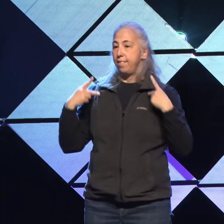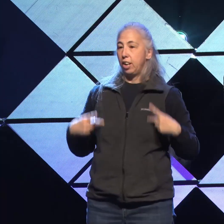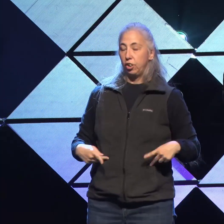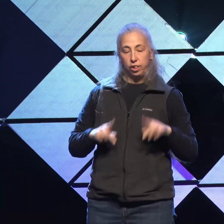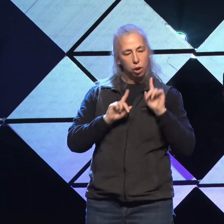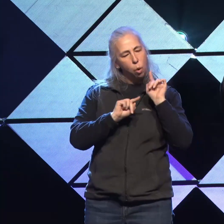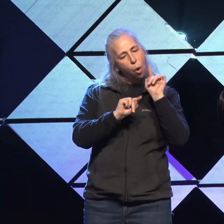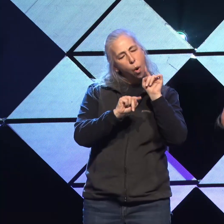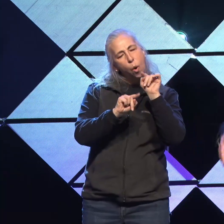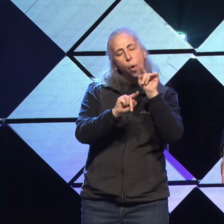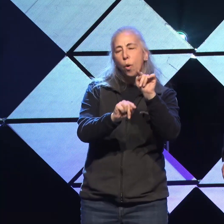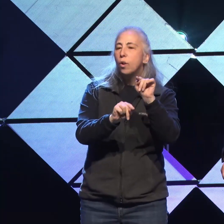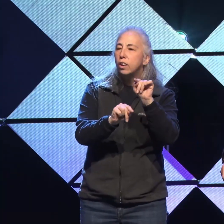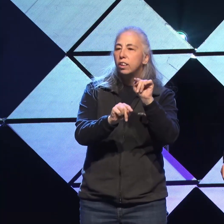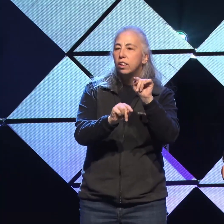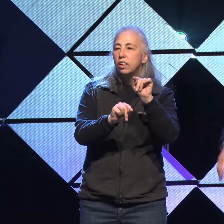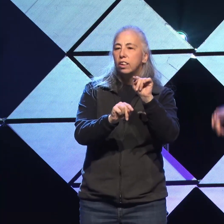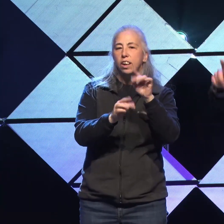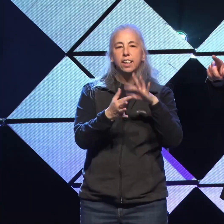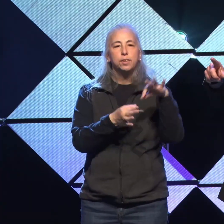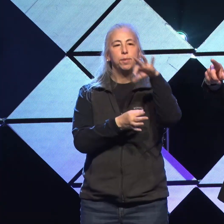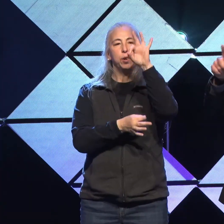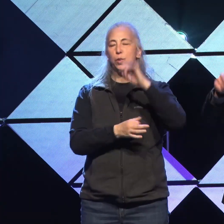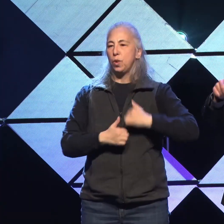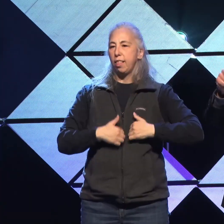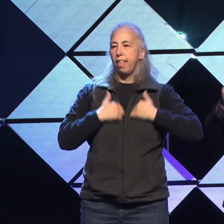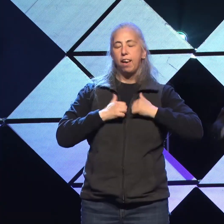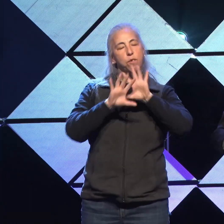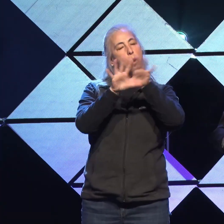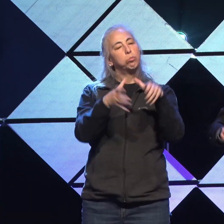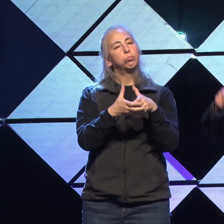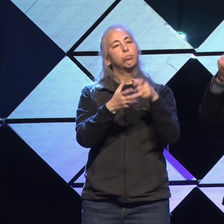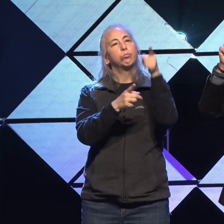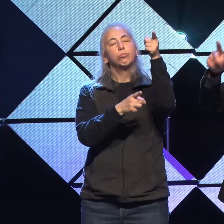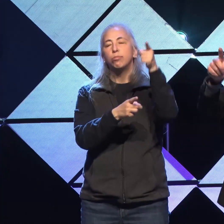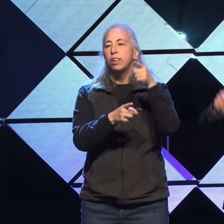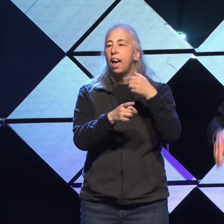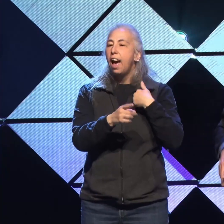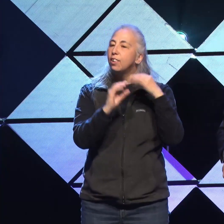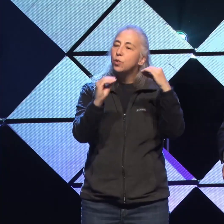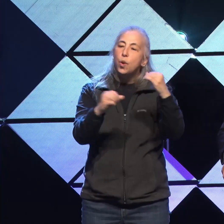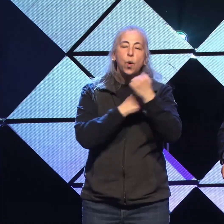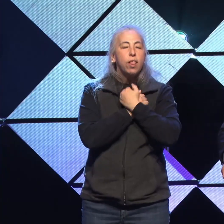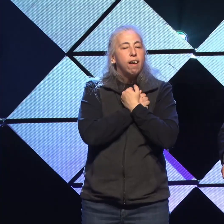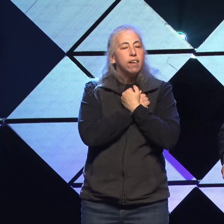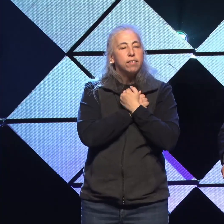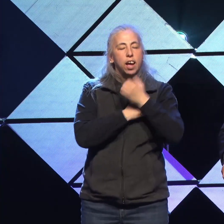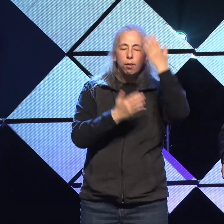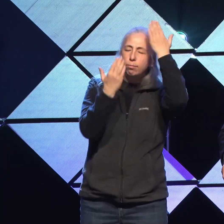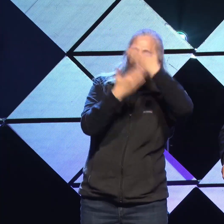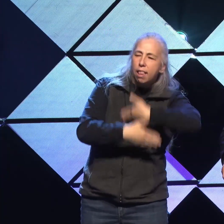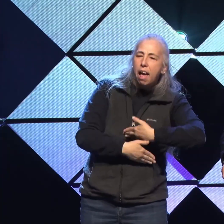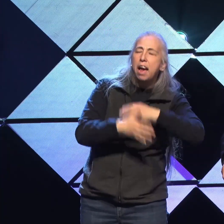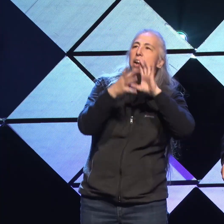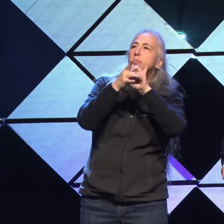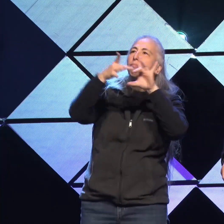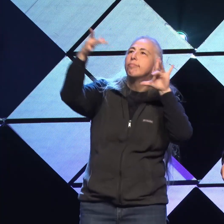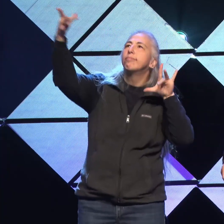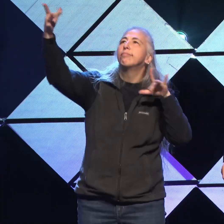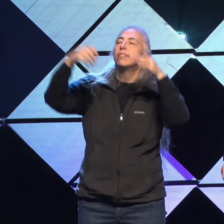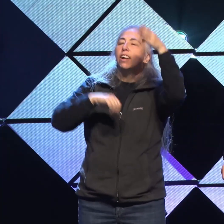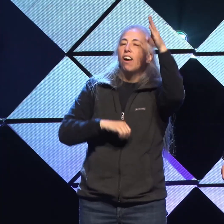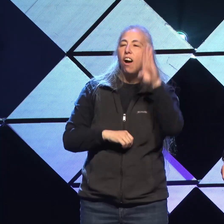life in the spiritual winner's circle, he goes home blind, unloving, 1,000,000 miles away from God. He doesn't even know